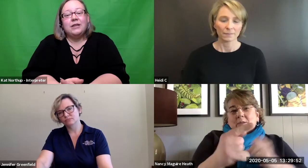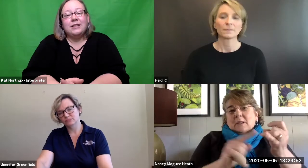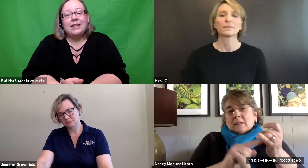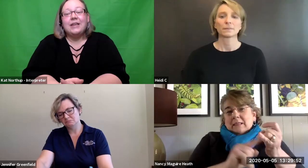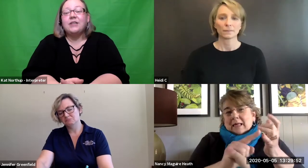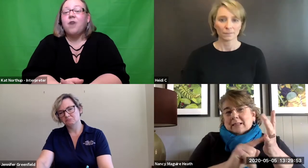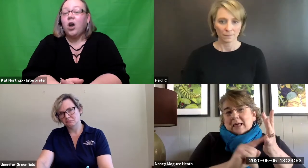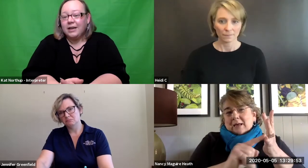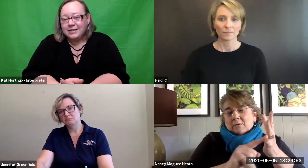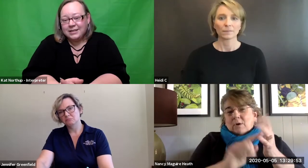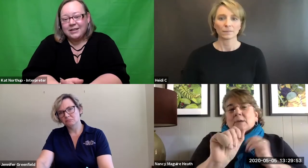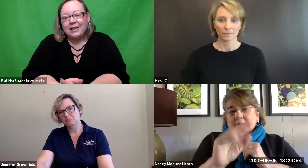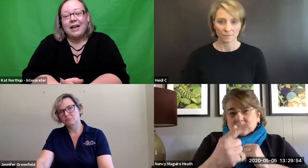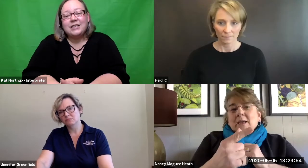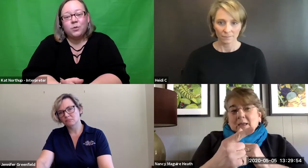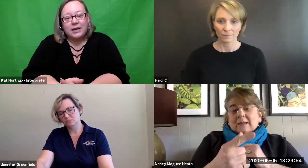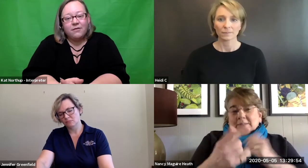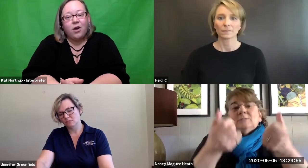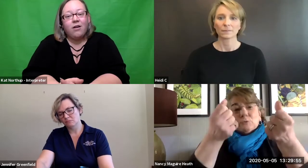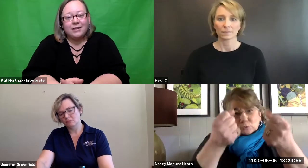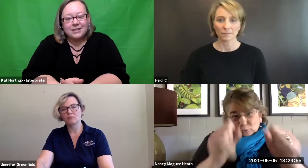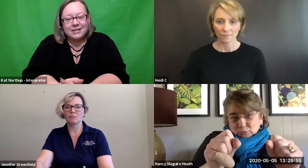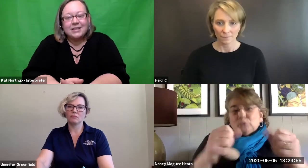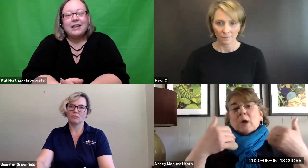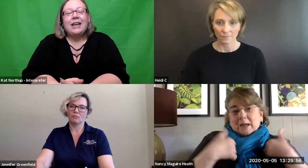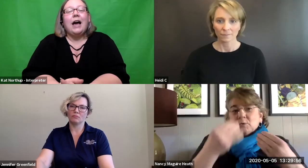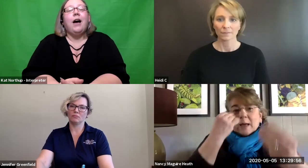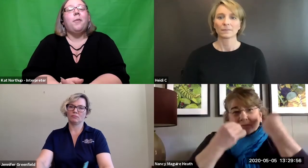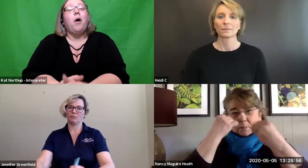until the end of August, that last week of August.